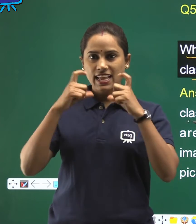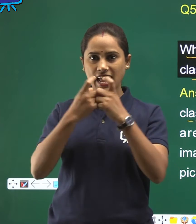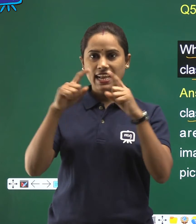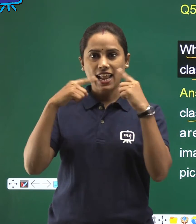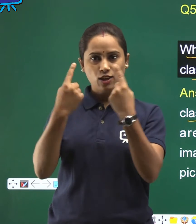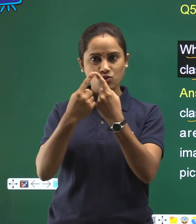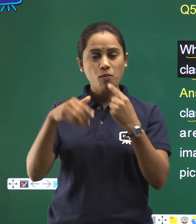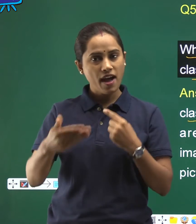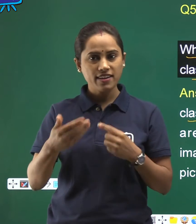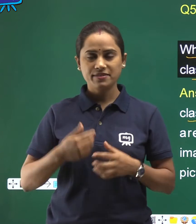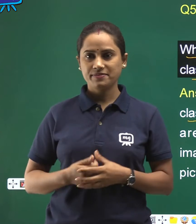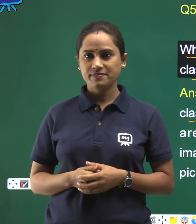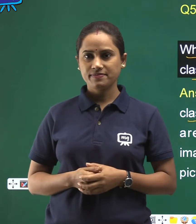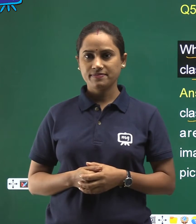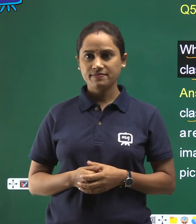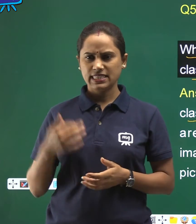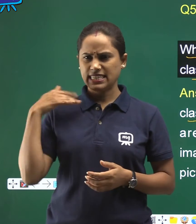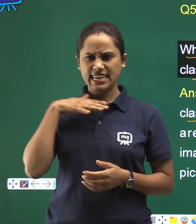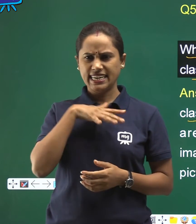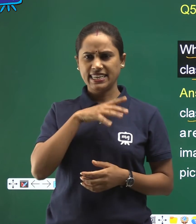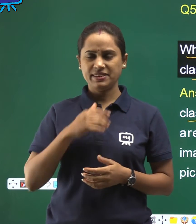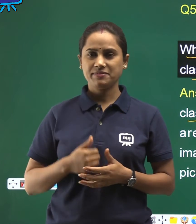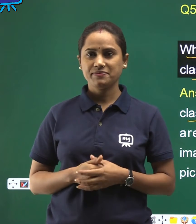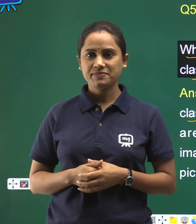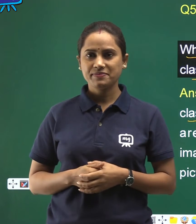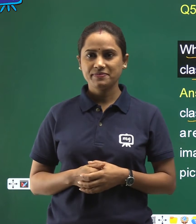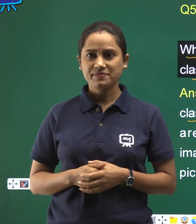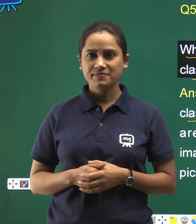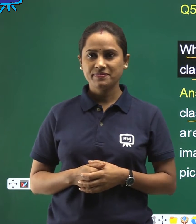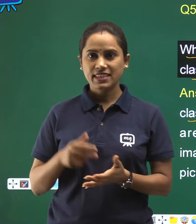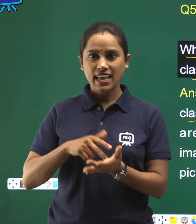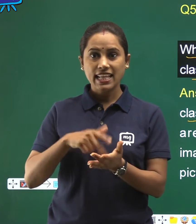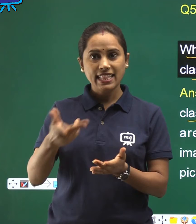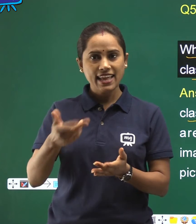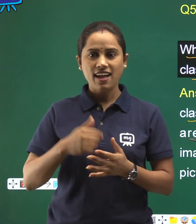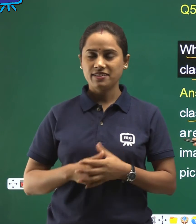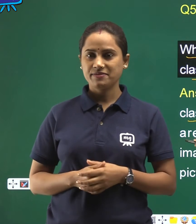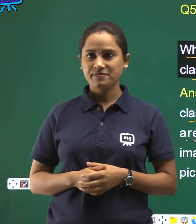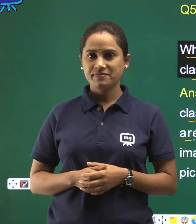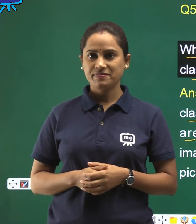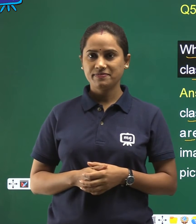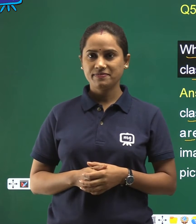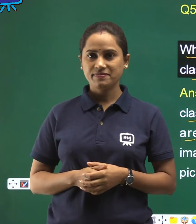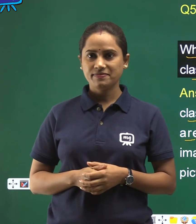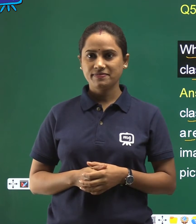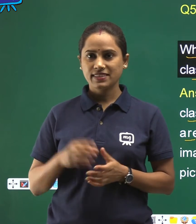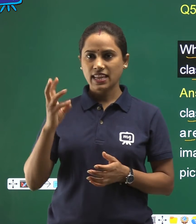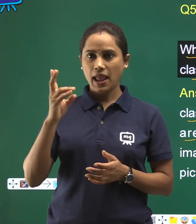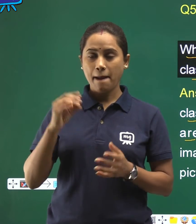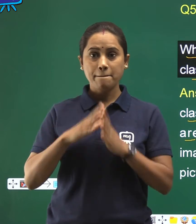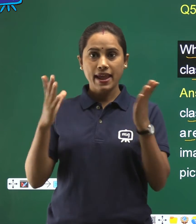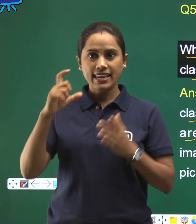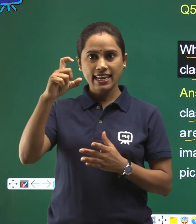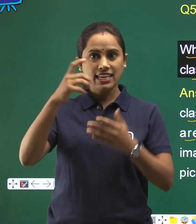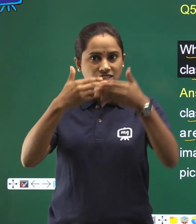classroom are dirty. There are many